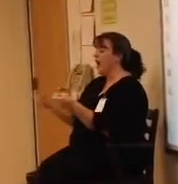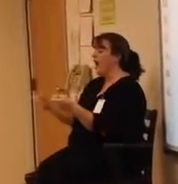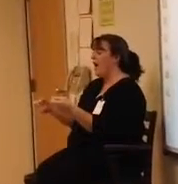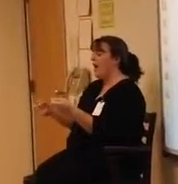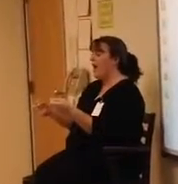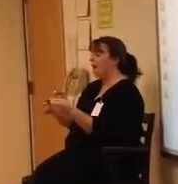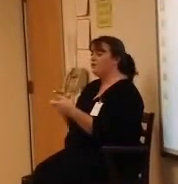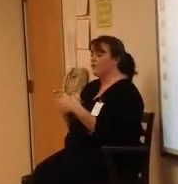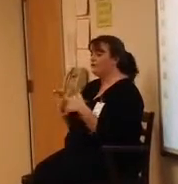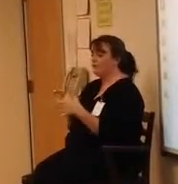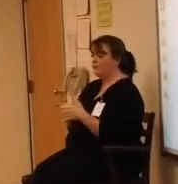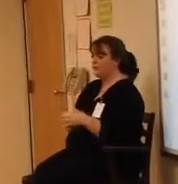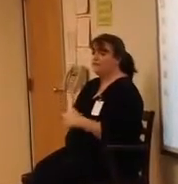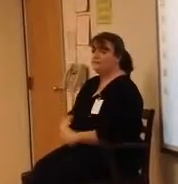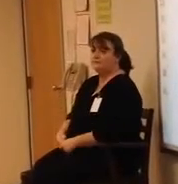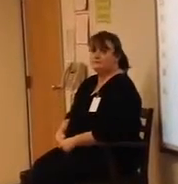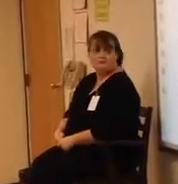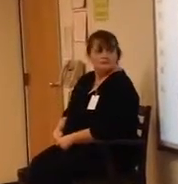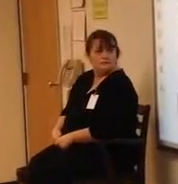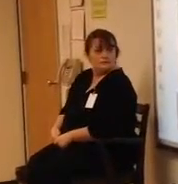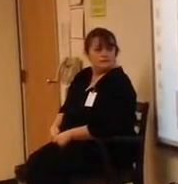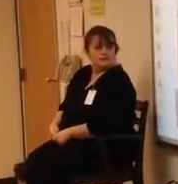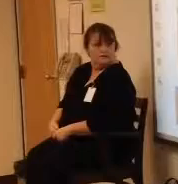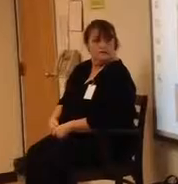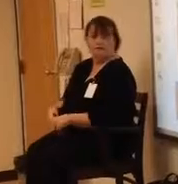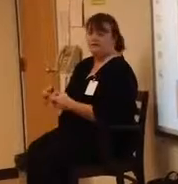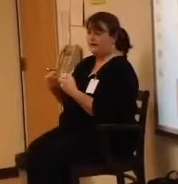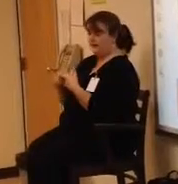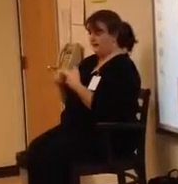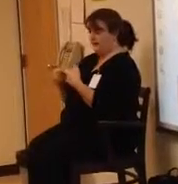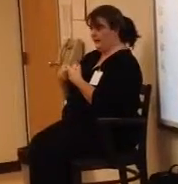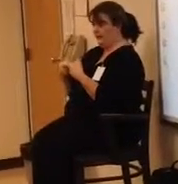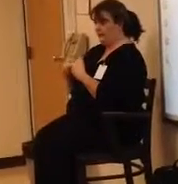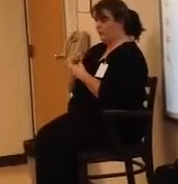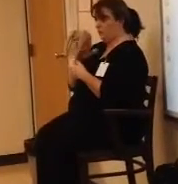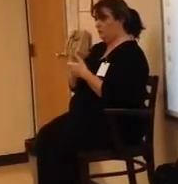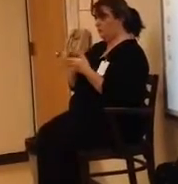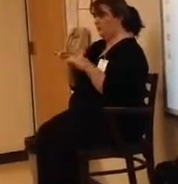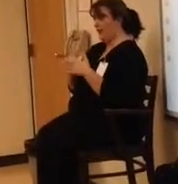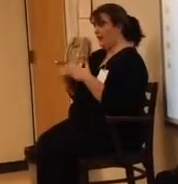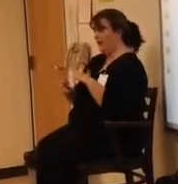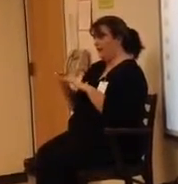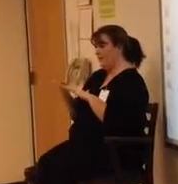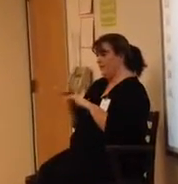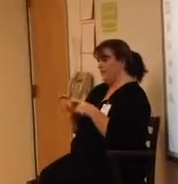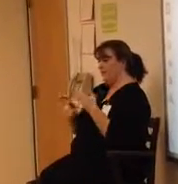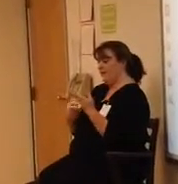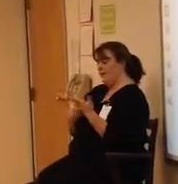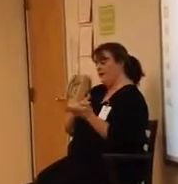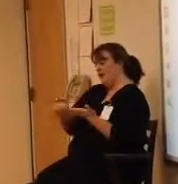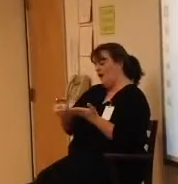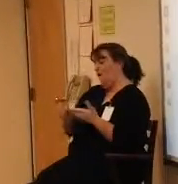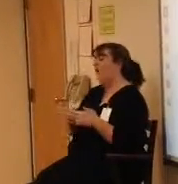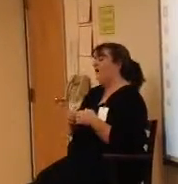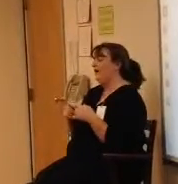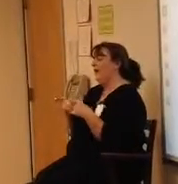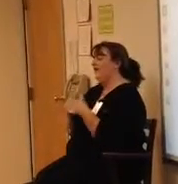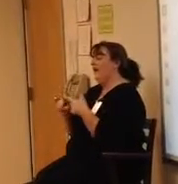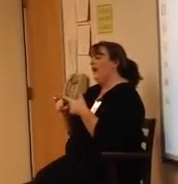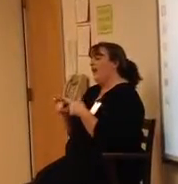tell the vehicle that you want on the engine now. It does that automatically when the battery is completed. And it's a very seamless transition.